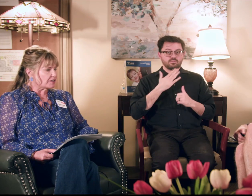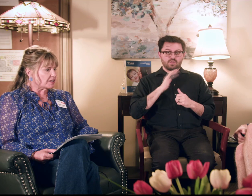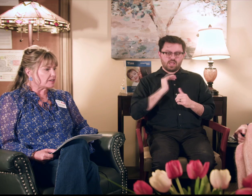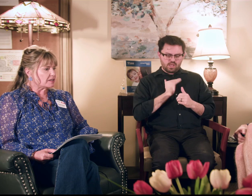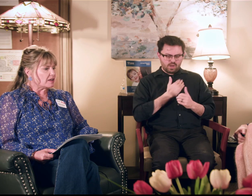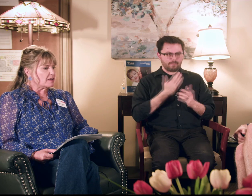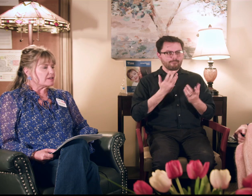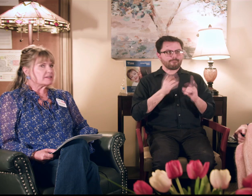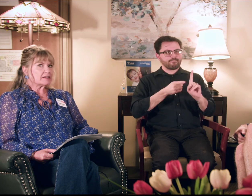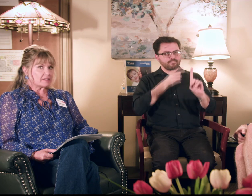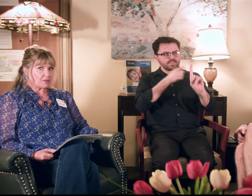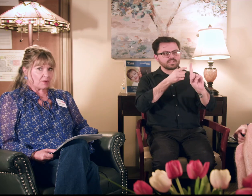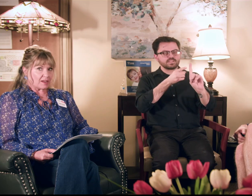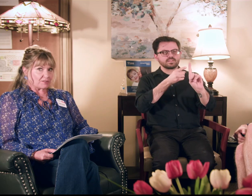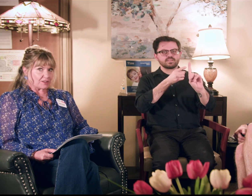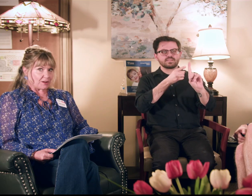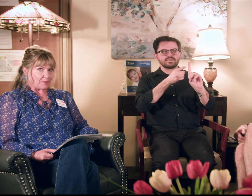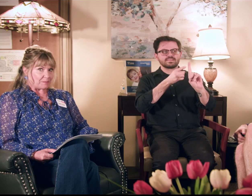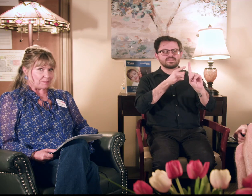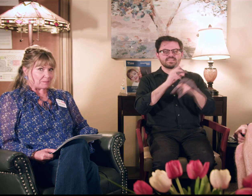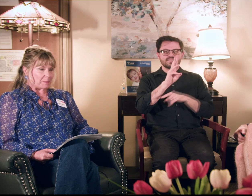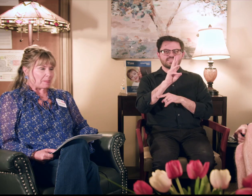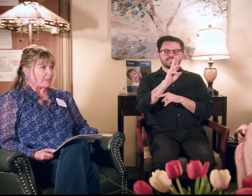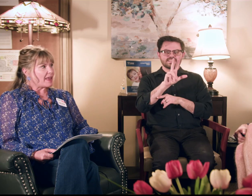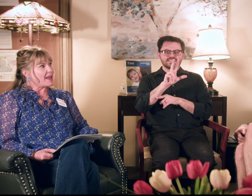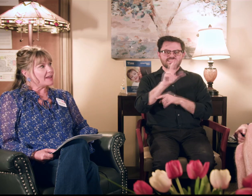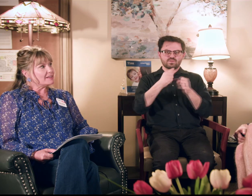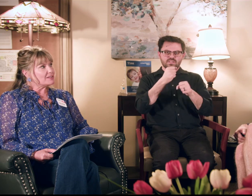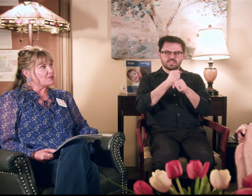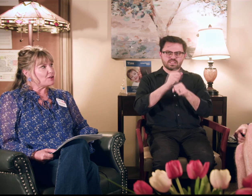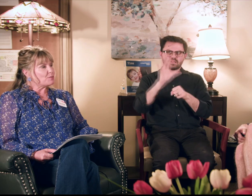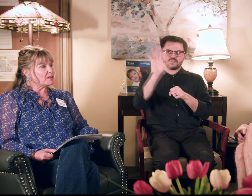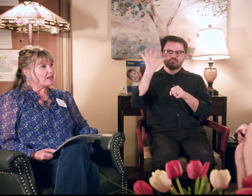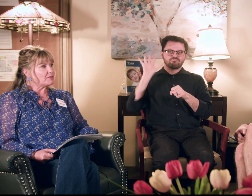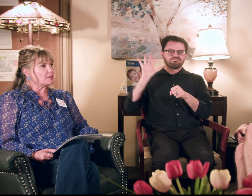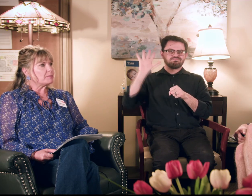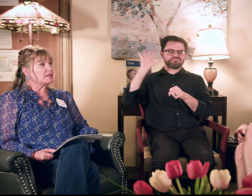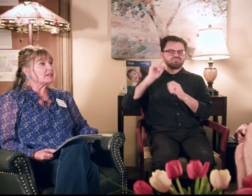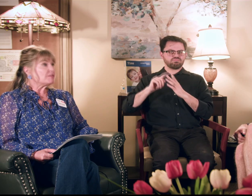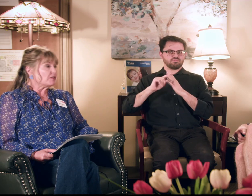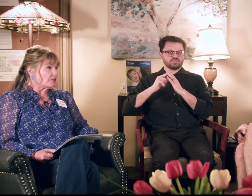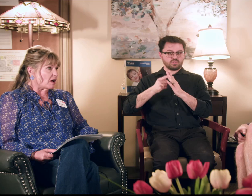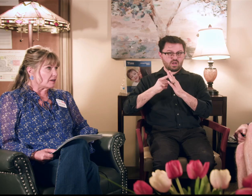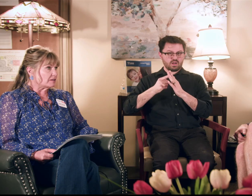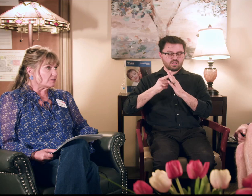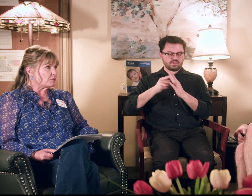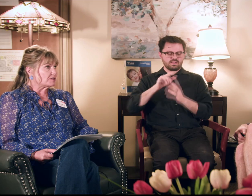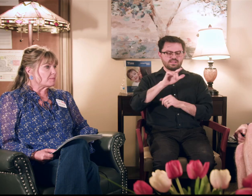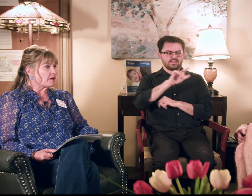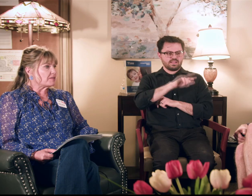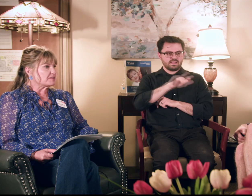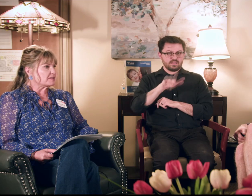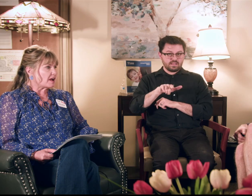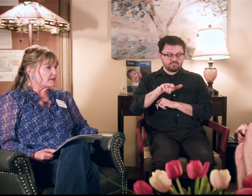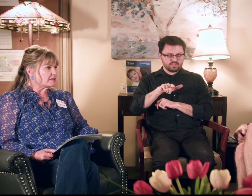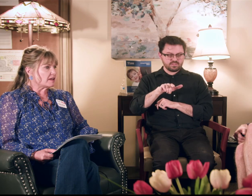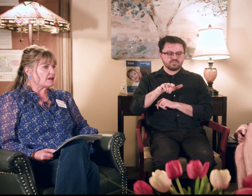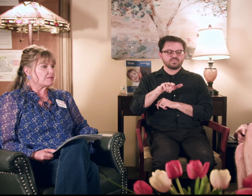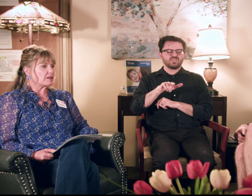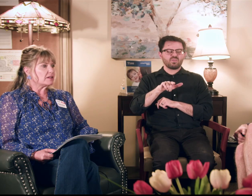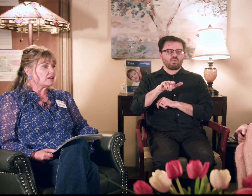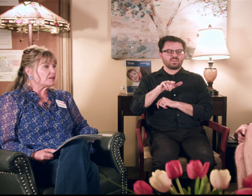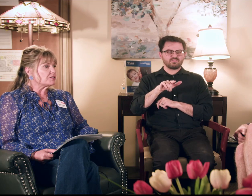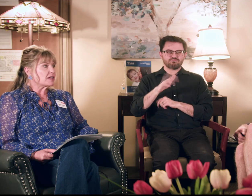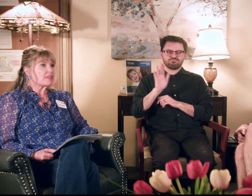Service started 63 years ago. And it started when Loveland, believe it or not, was about the